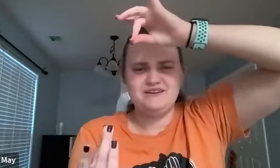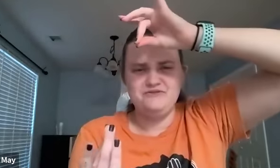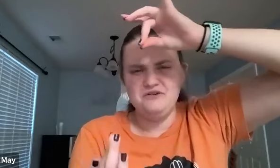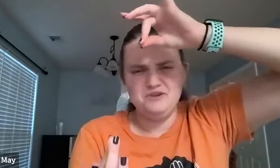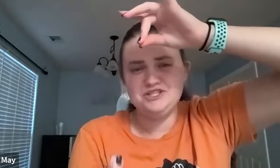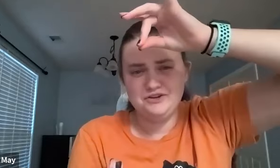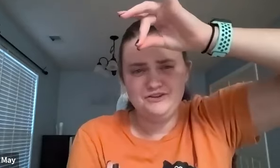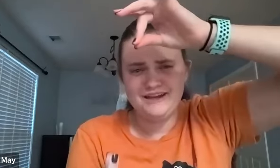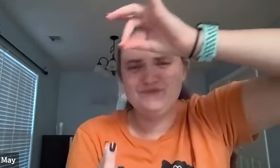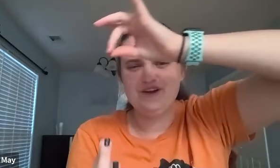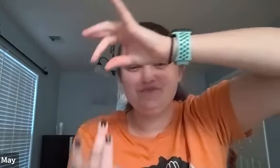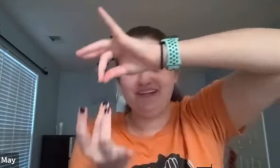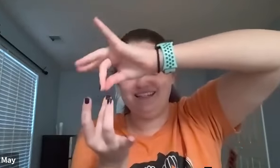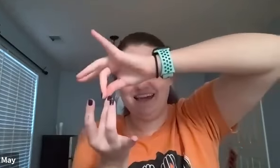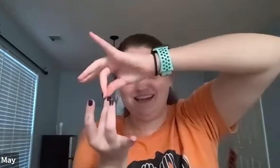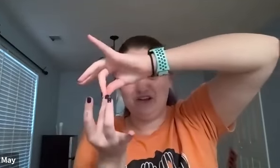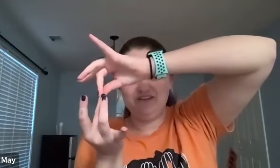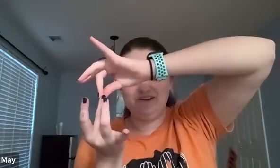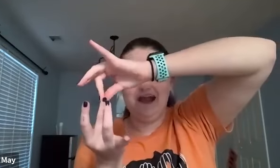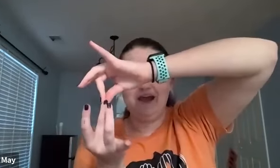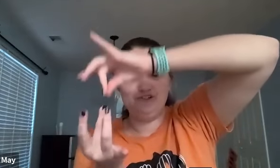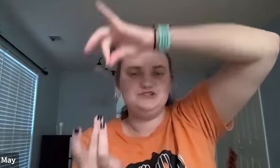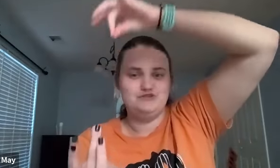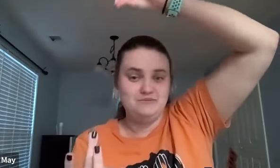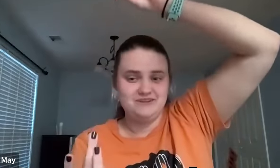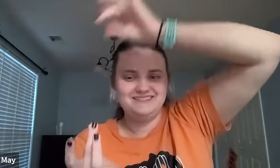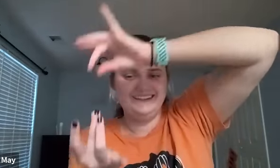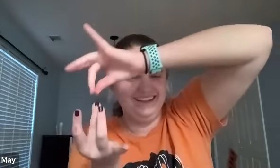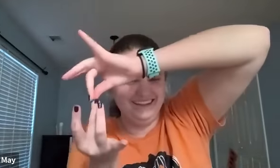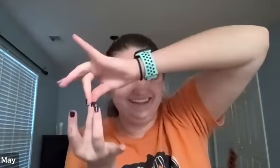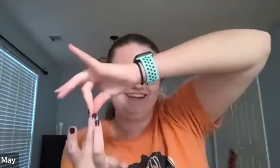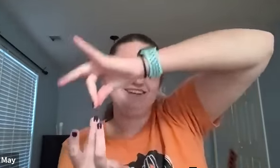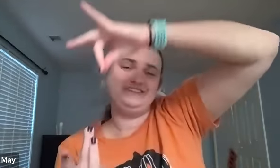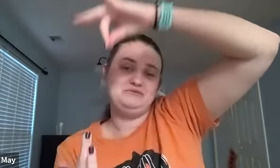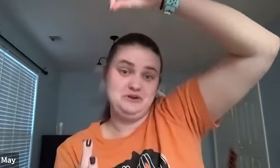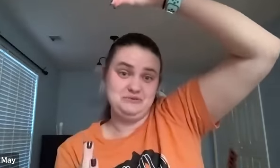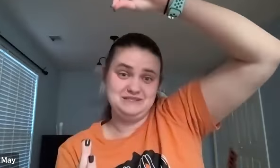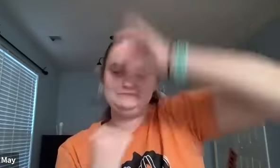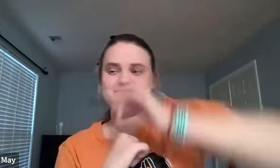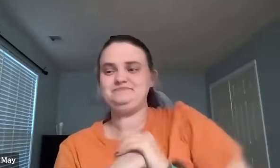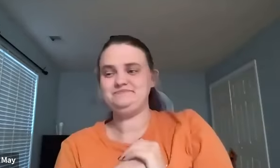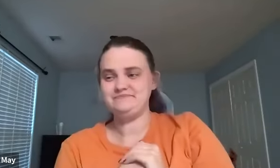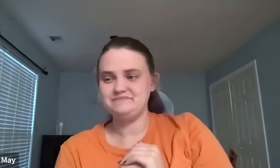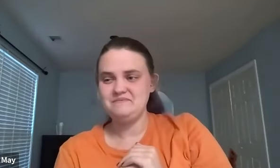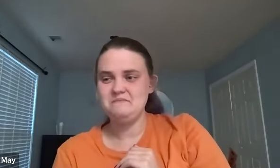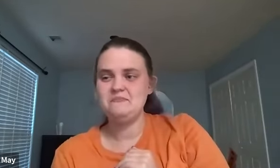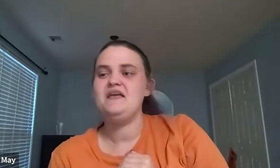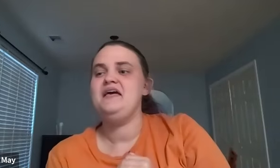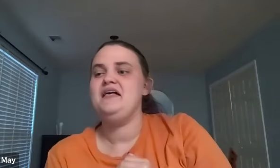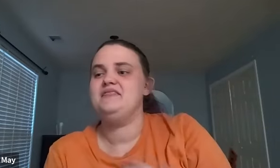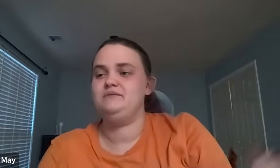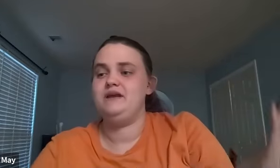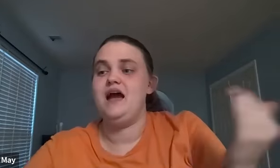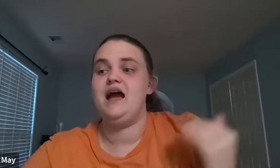very much show you guys better, but it's that trying to figure out how to describe this. So ghost. Then we